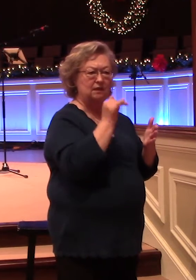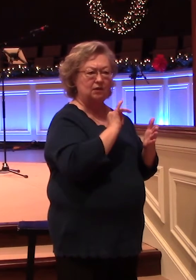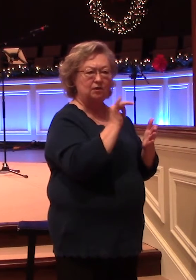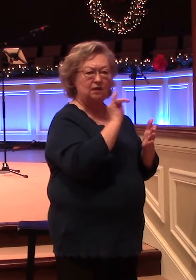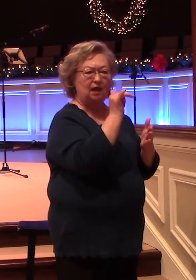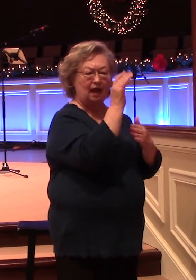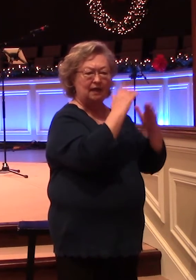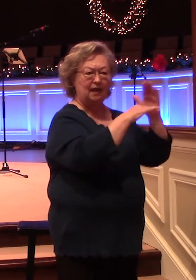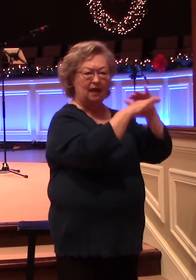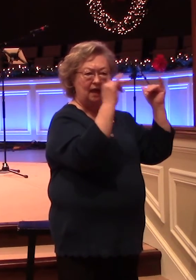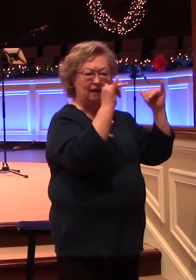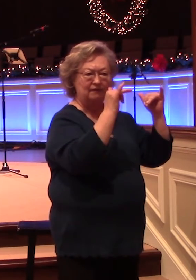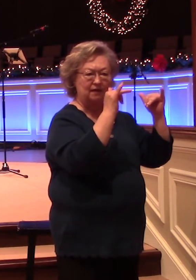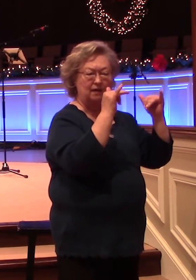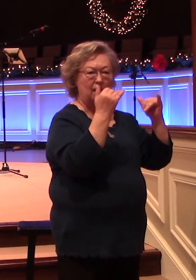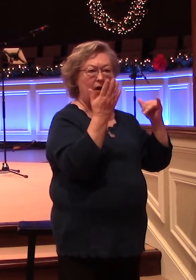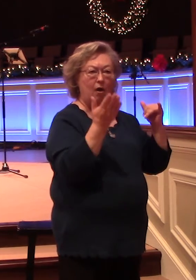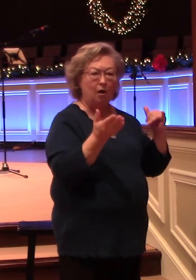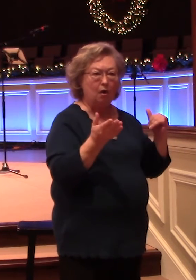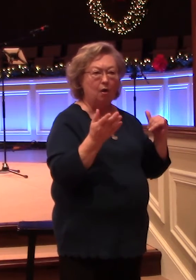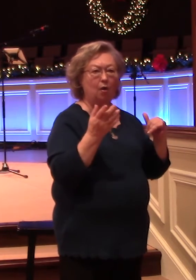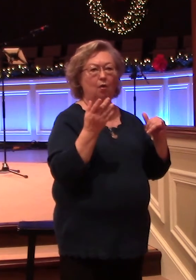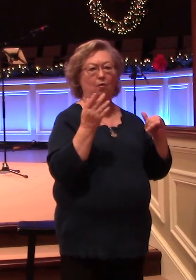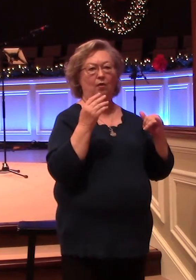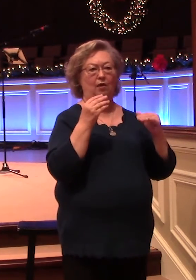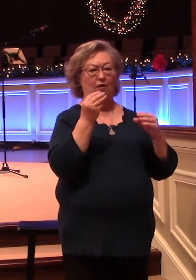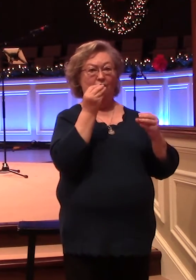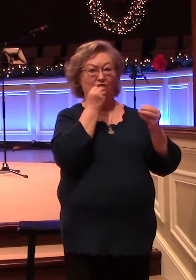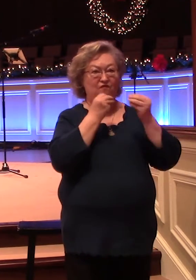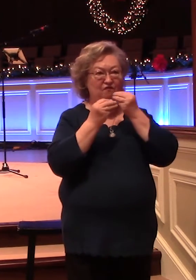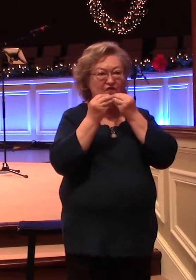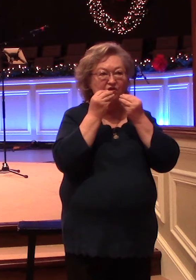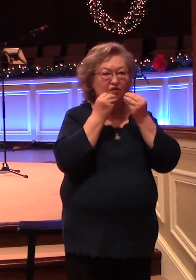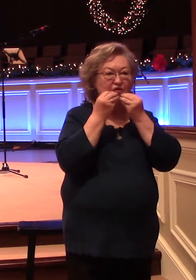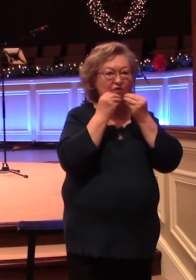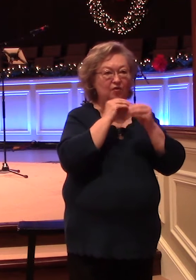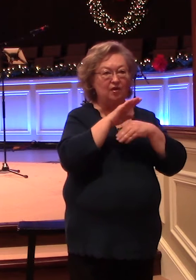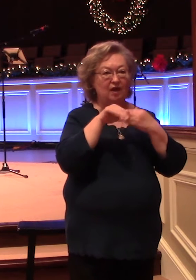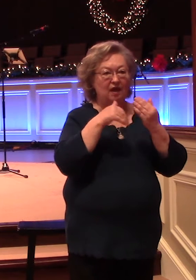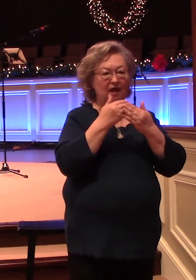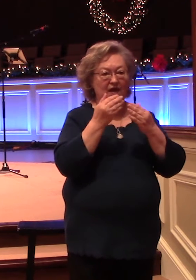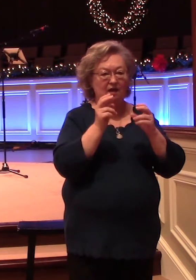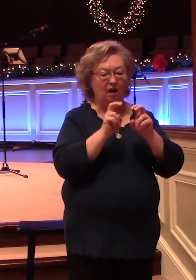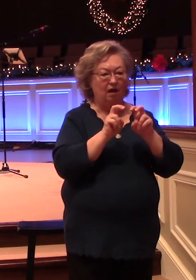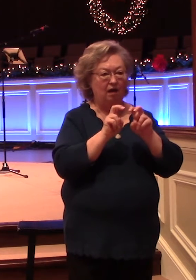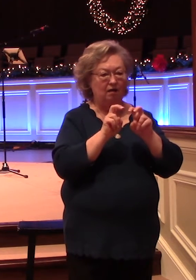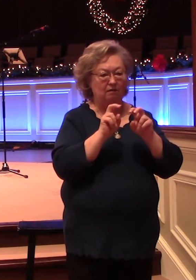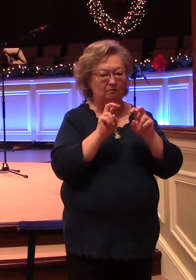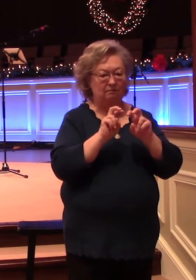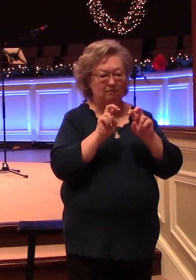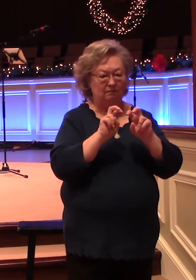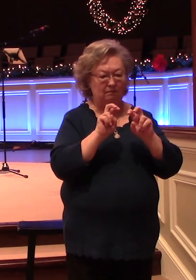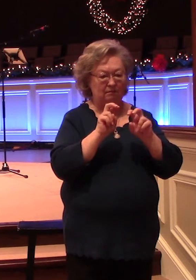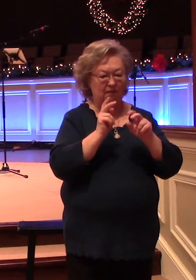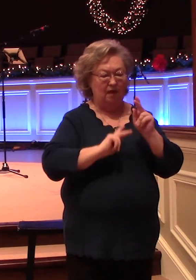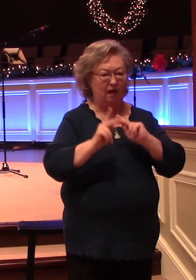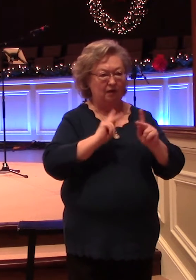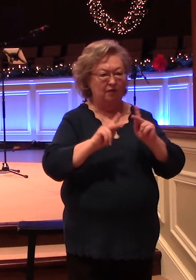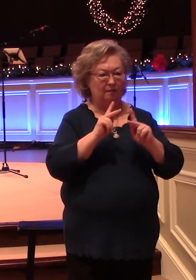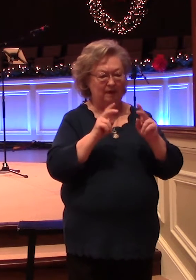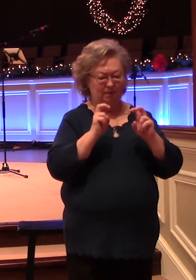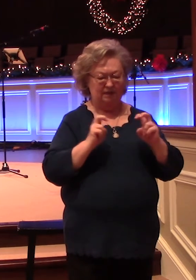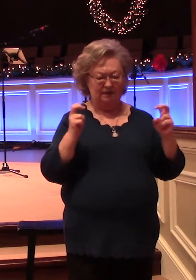everywhere at every seat, but every person sitting at the table was like a skeleton, emaciated, just skin and bones. They each had a